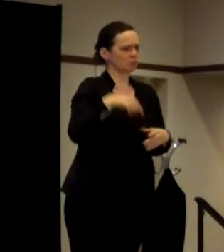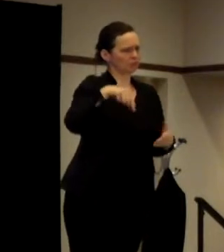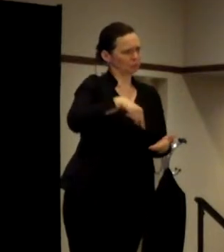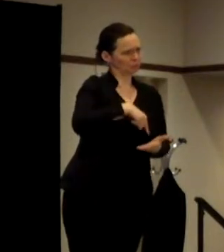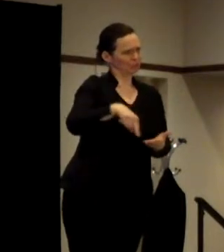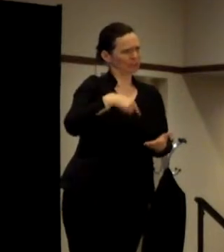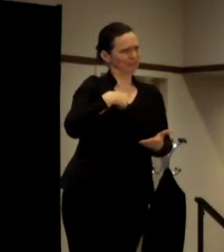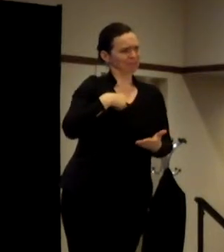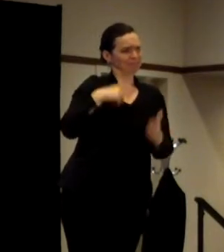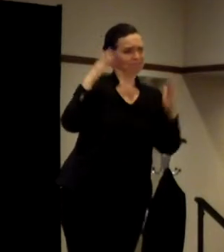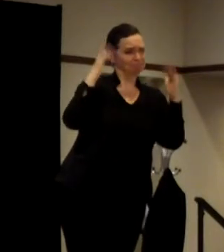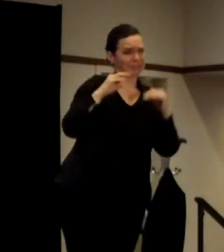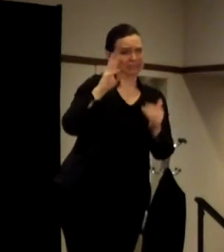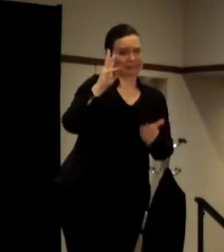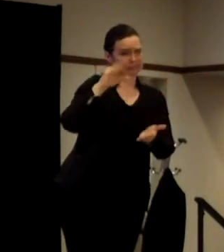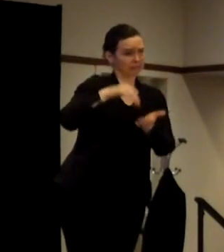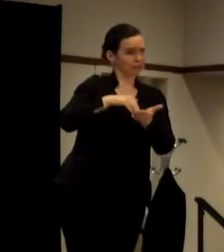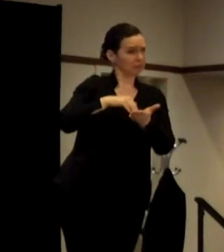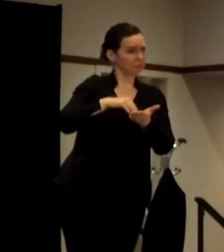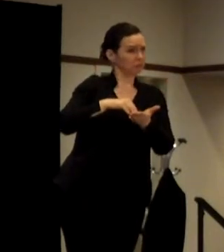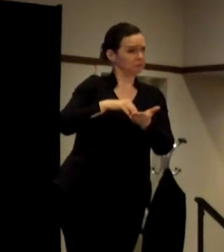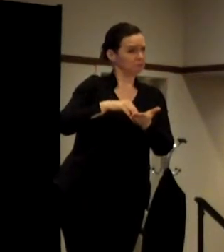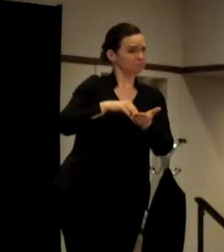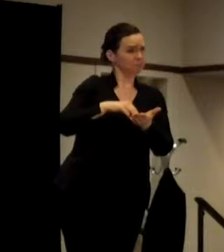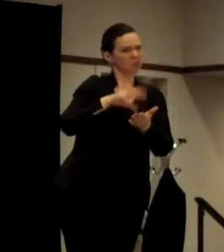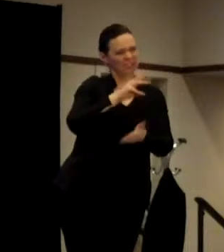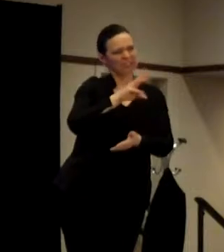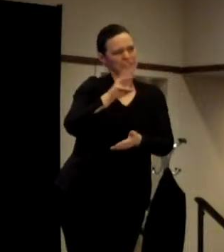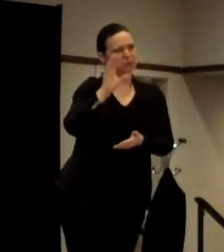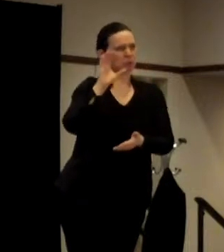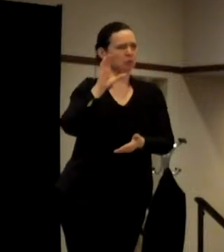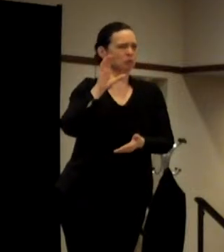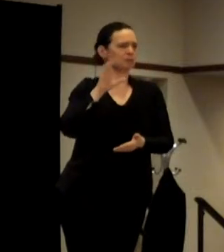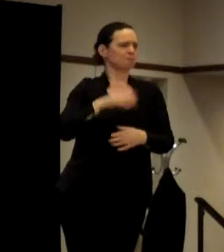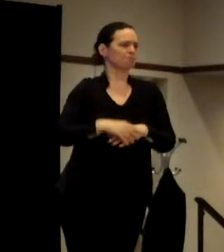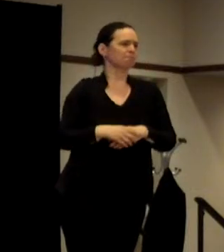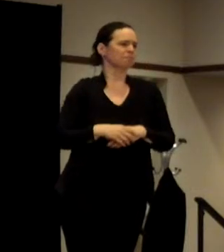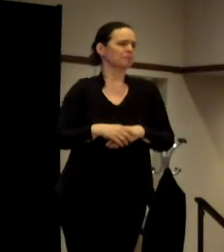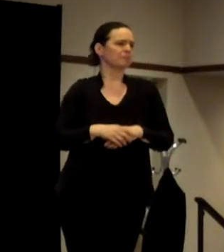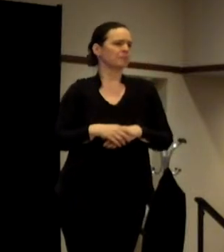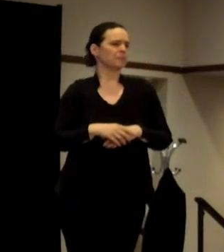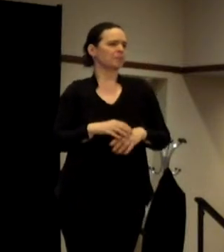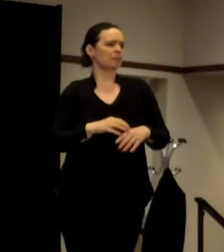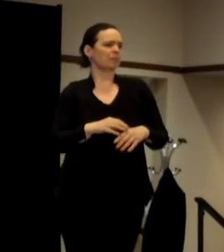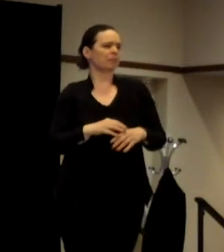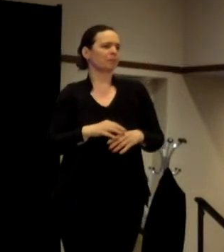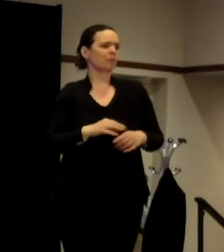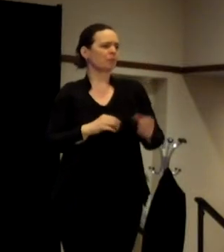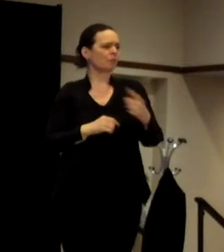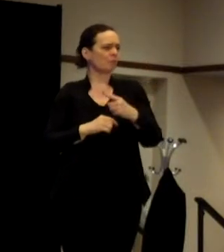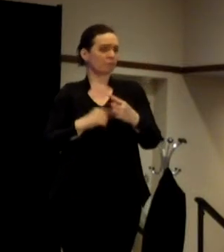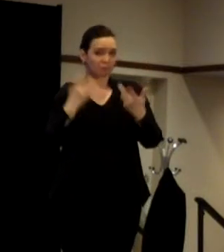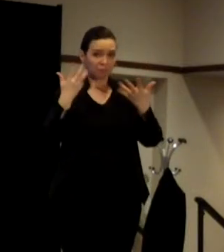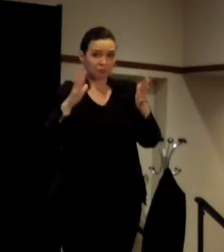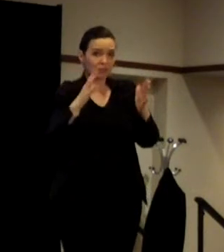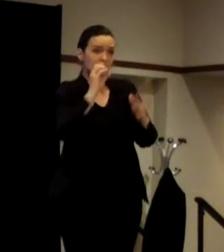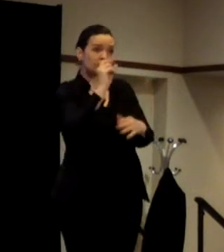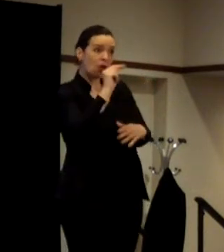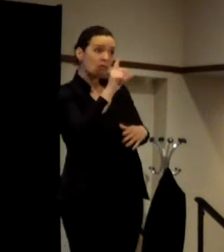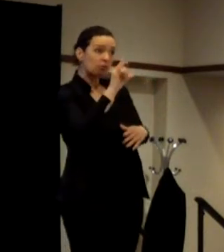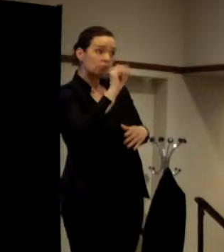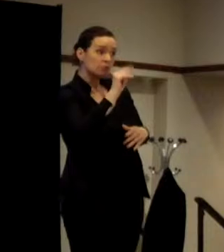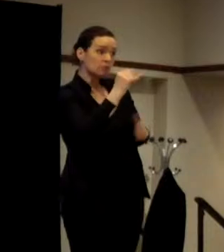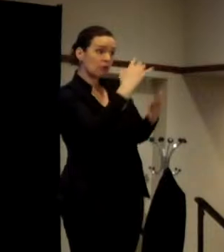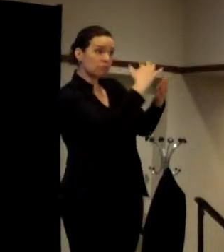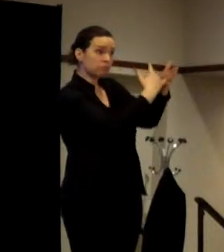won't be 6,600. Are you through the on list? Pretty close. I think after this week we'll scrub it again, but I think we're